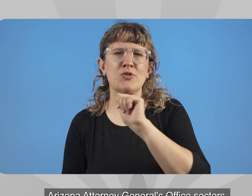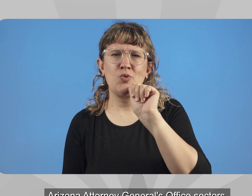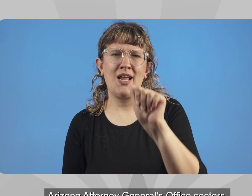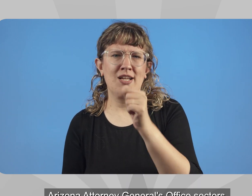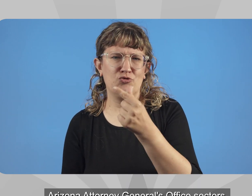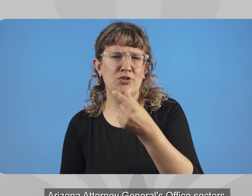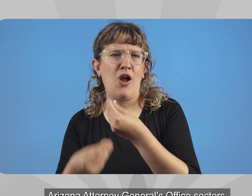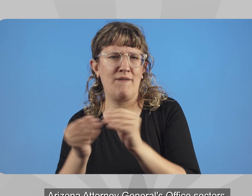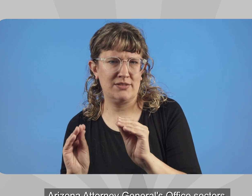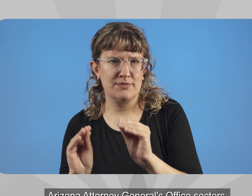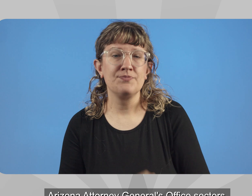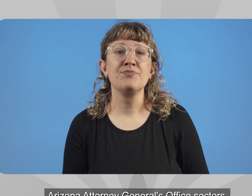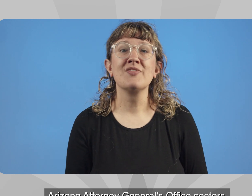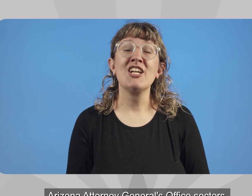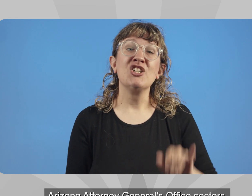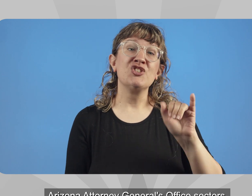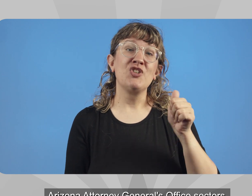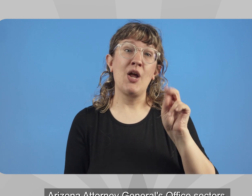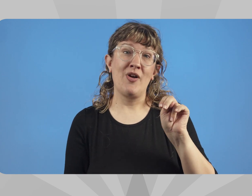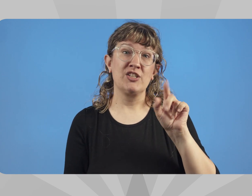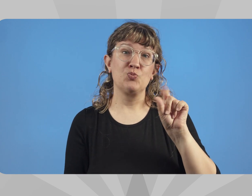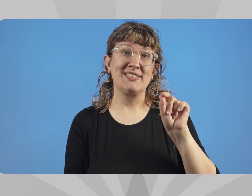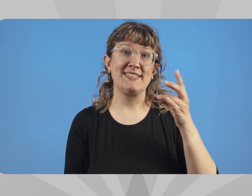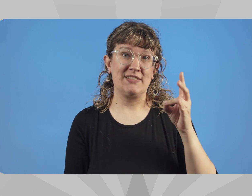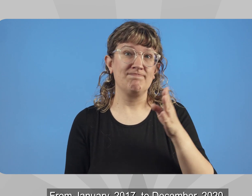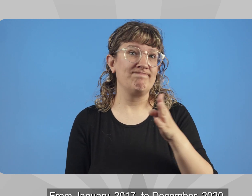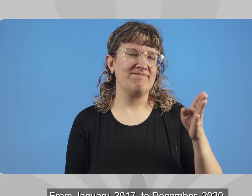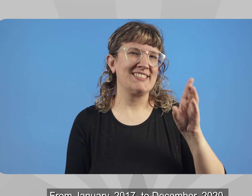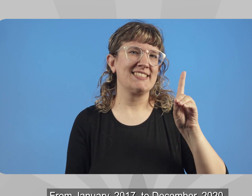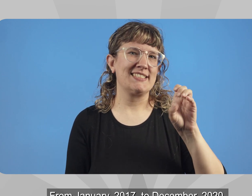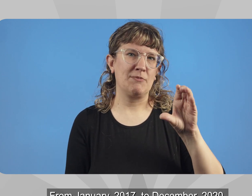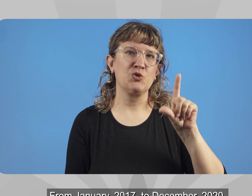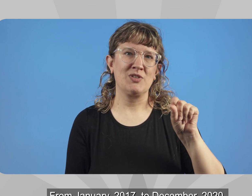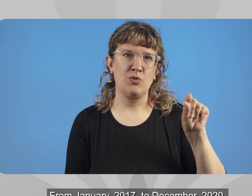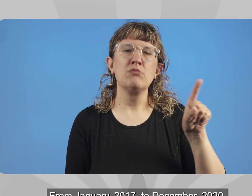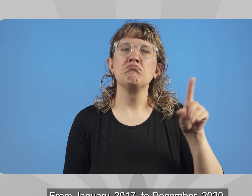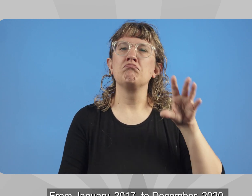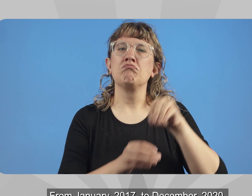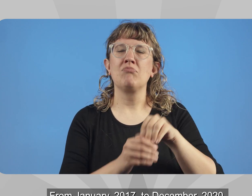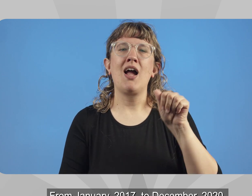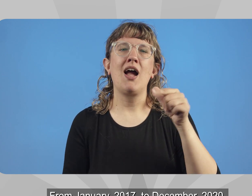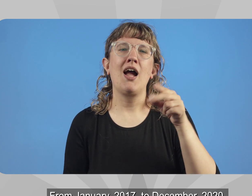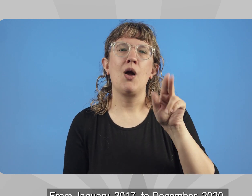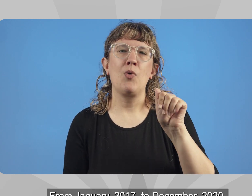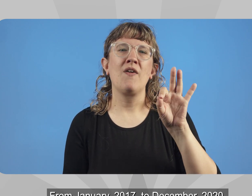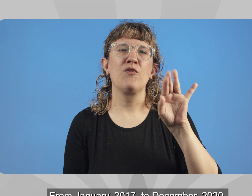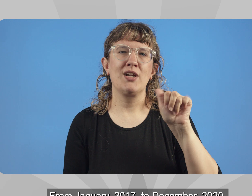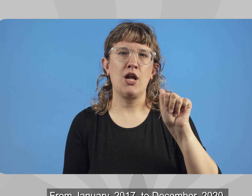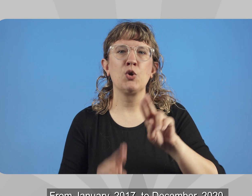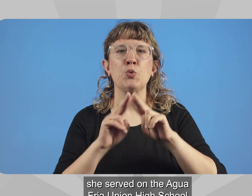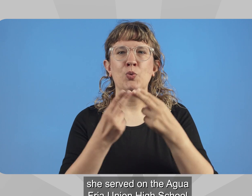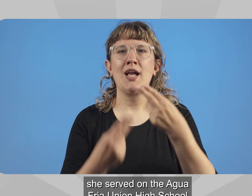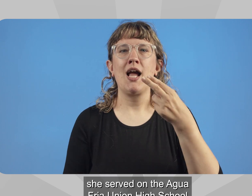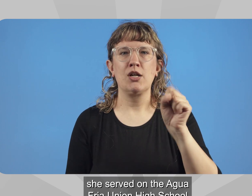government, Arizona Attorney General's Office sectors. From January 2017 to December